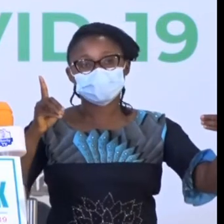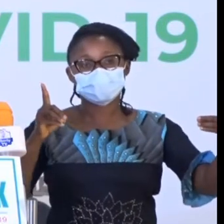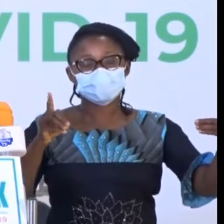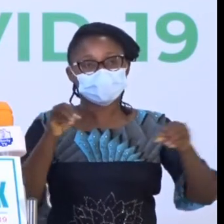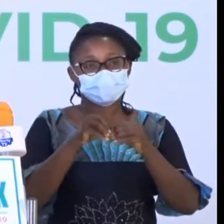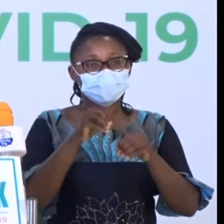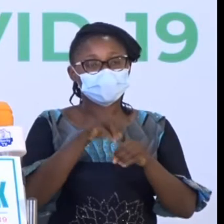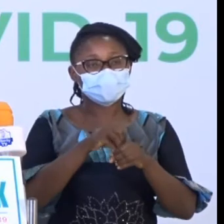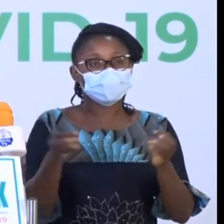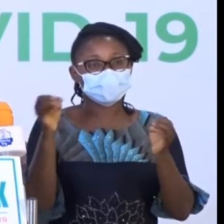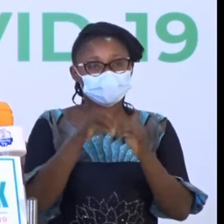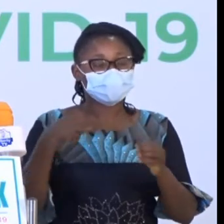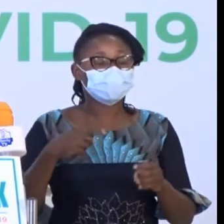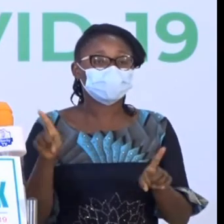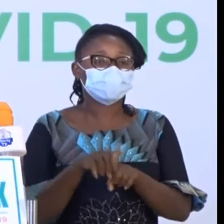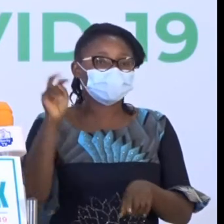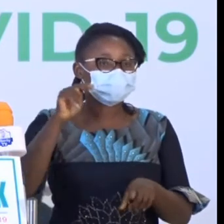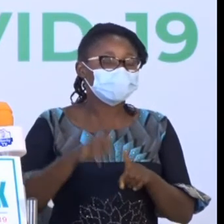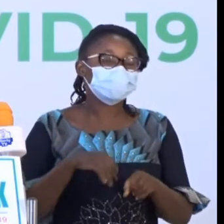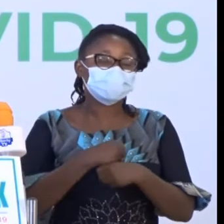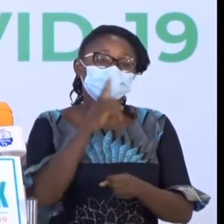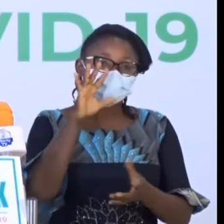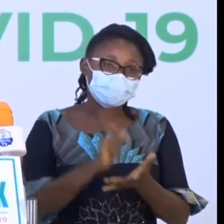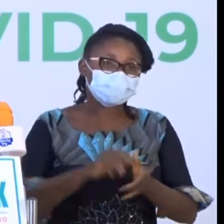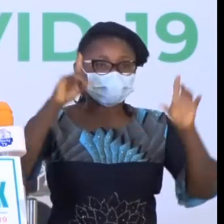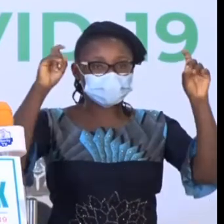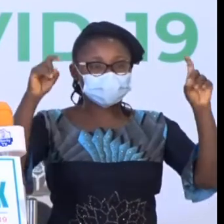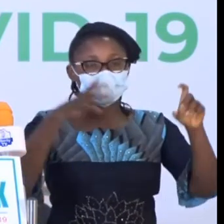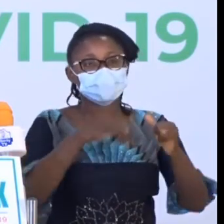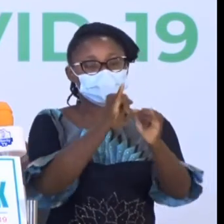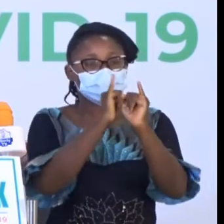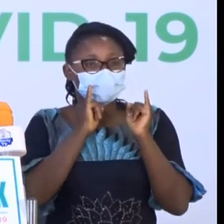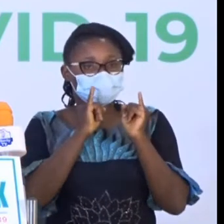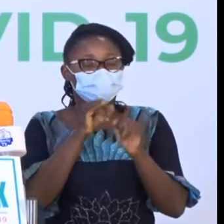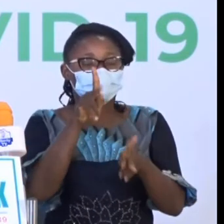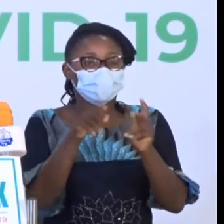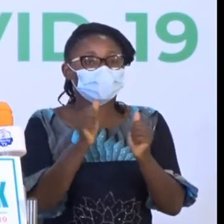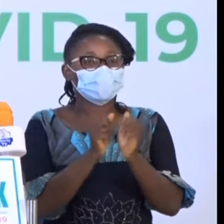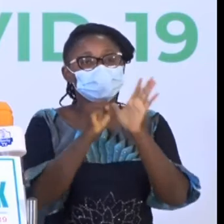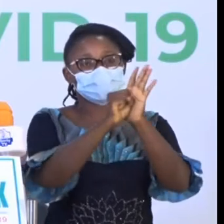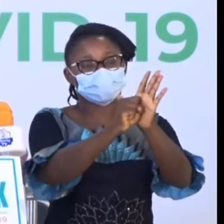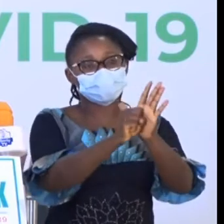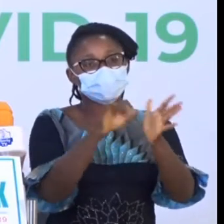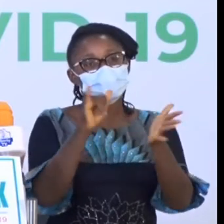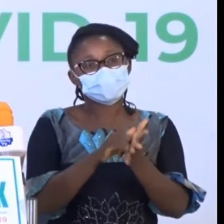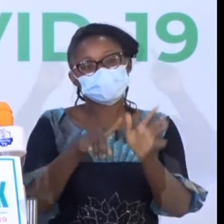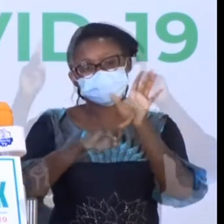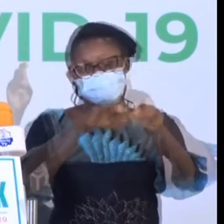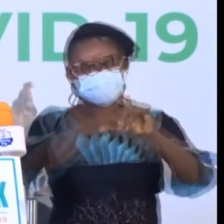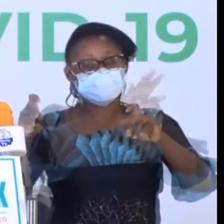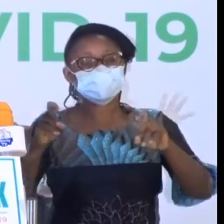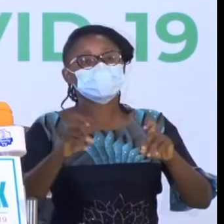In addition, we also need to ensure that we test and isolate all those with symptoms that suggest